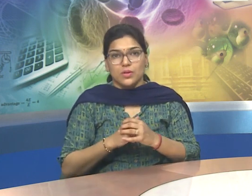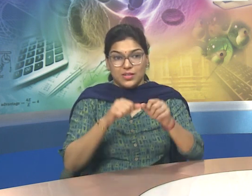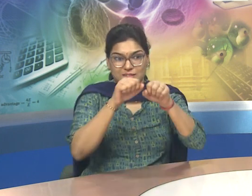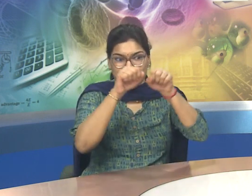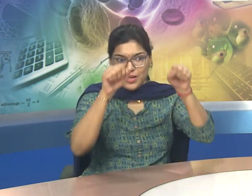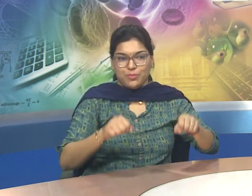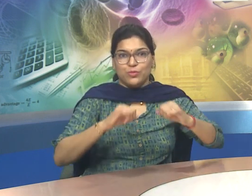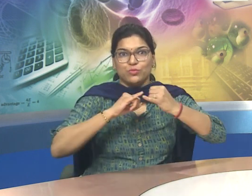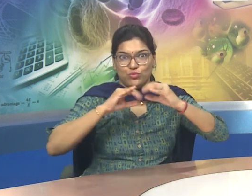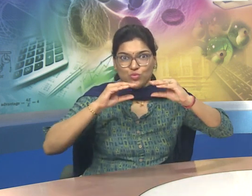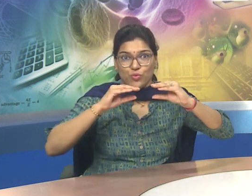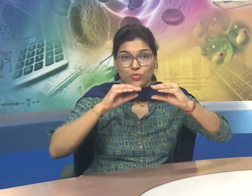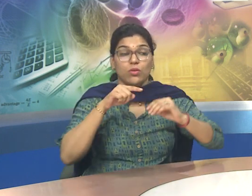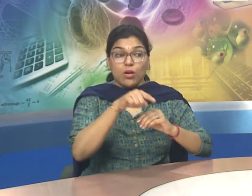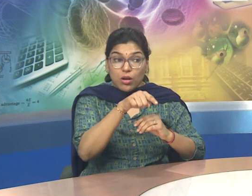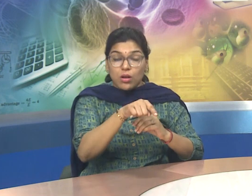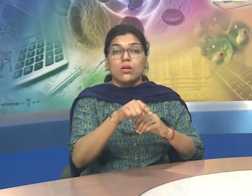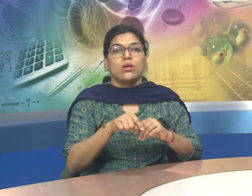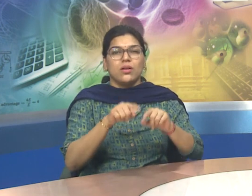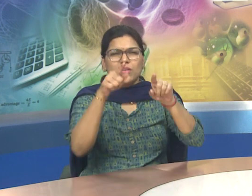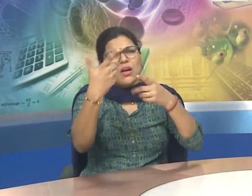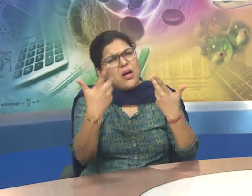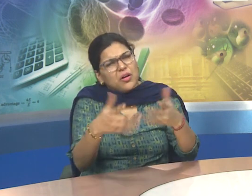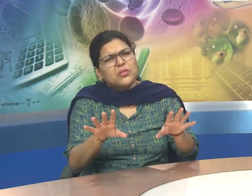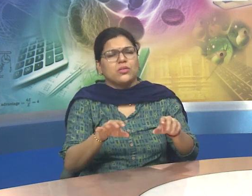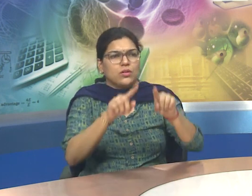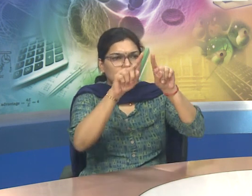Let me tell you the meaning of system software first.